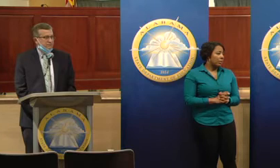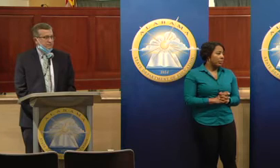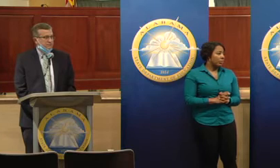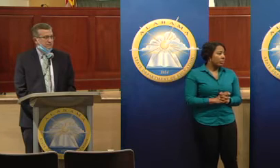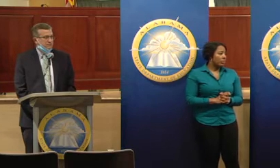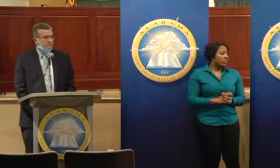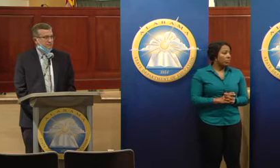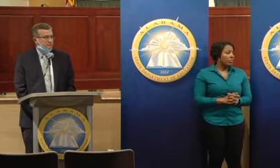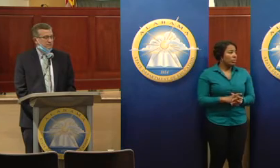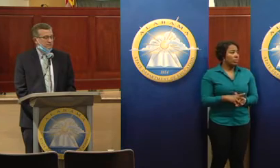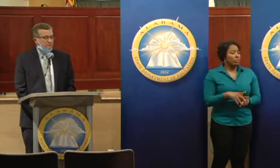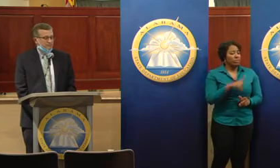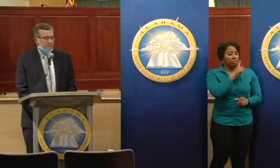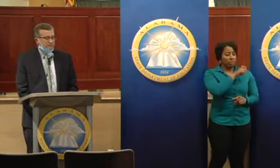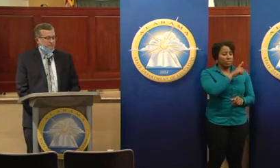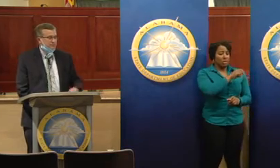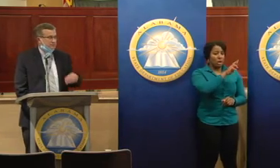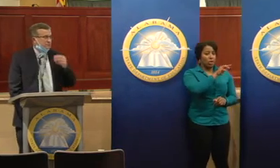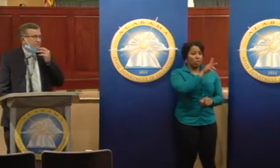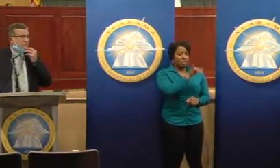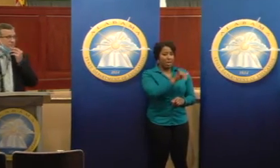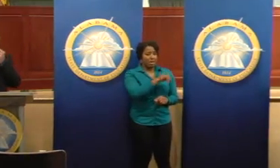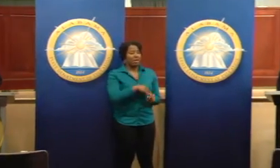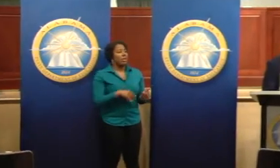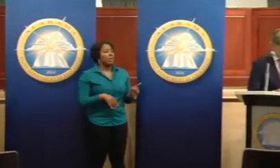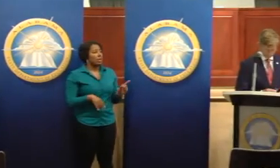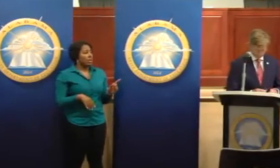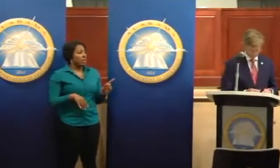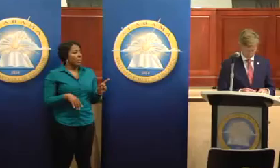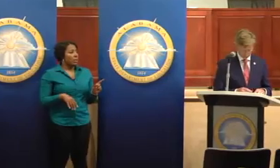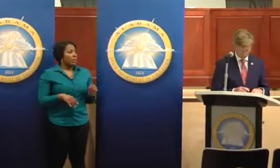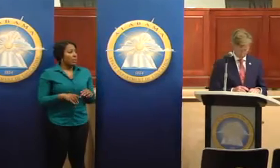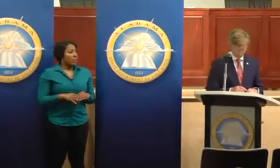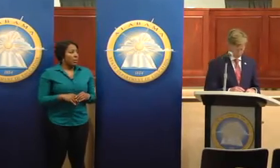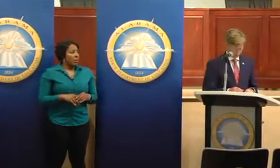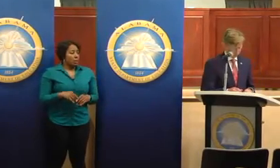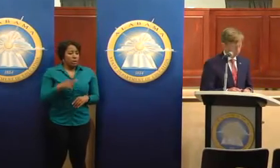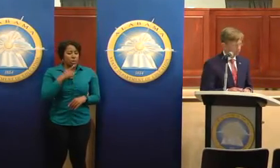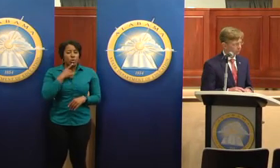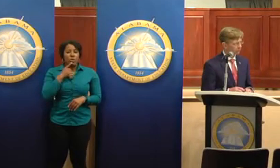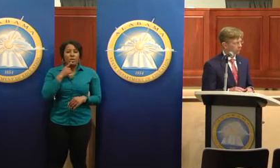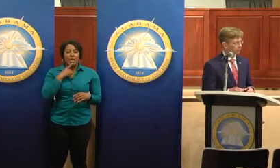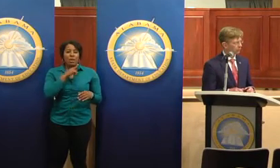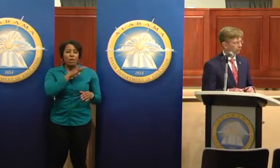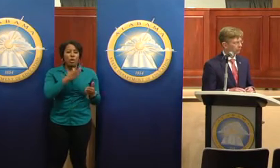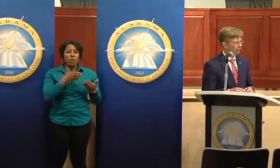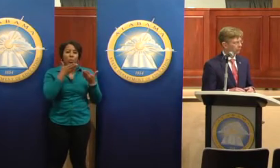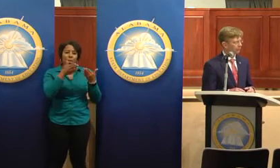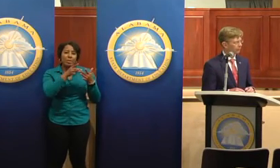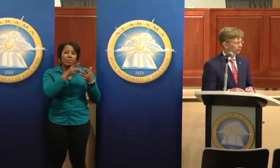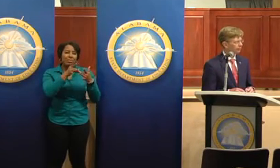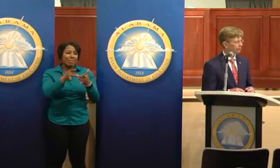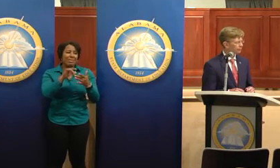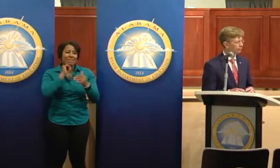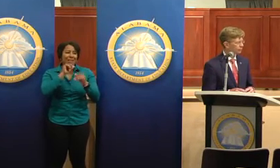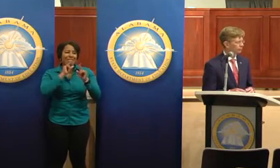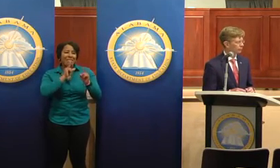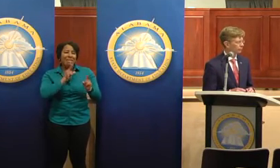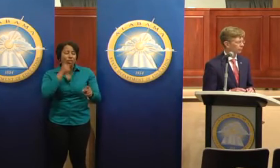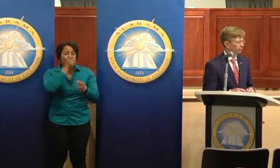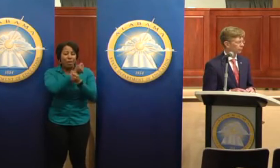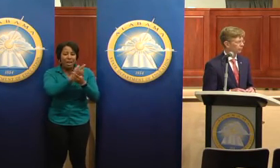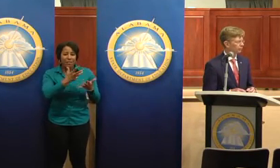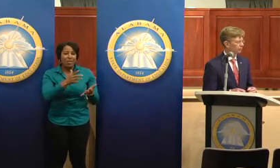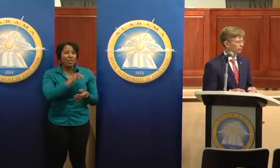This question's for Dr. Mackey. Dr. Mackey, I know you had said that, you know, this roadmap is not the, you know, the answer to everything.